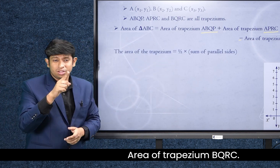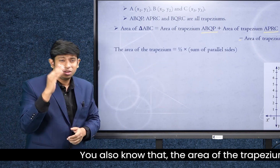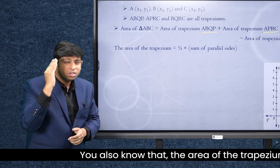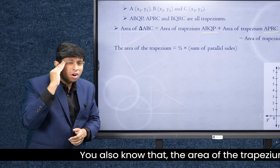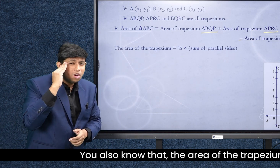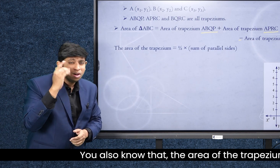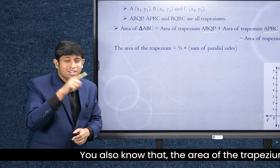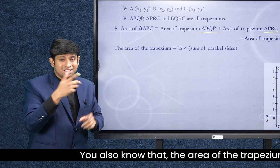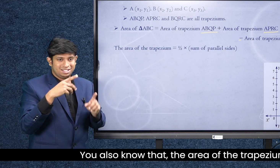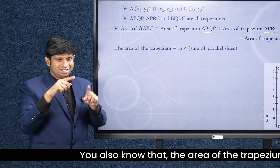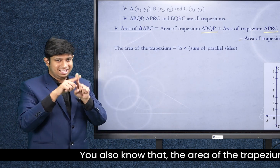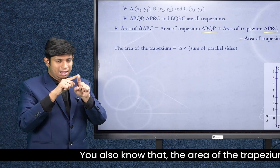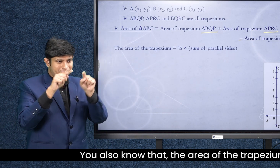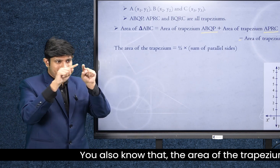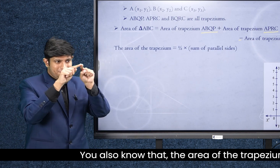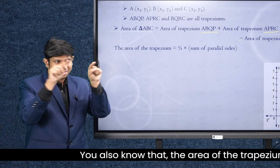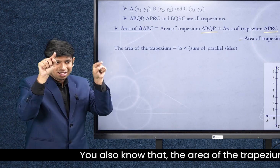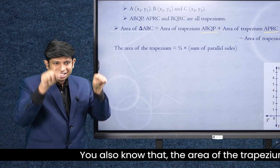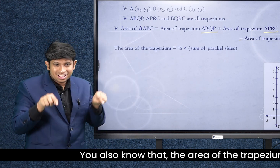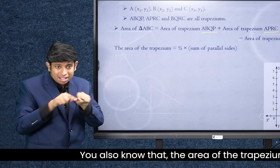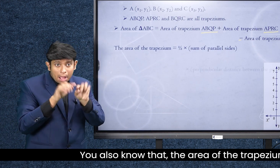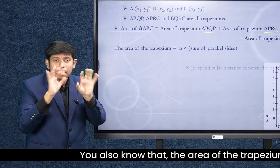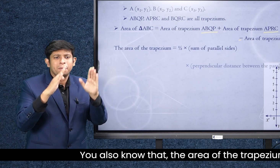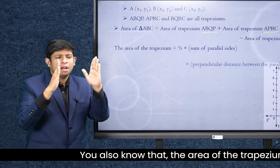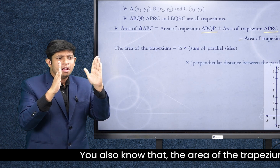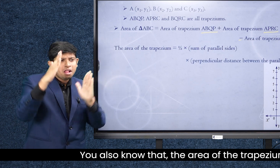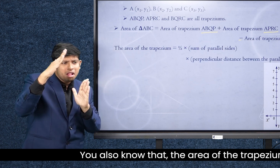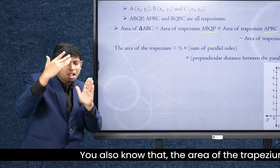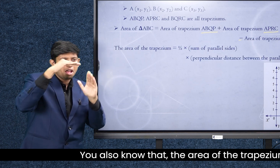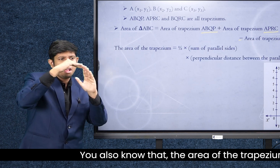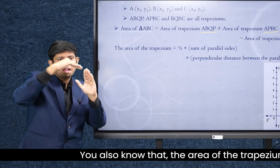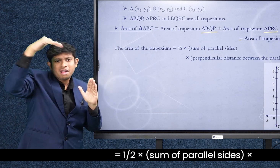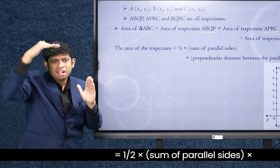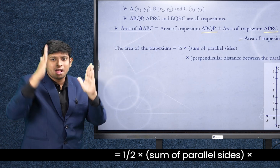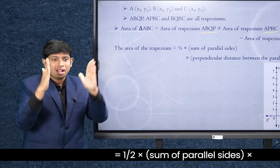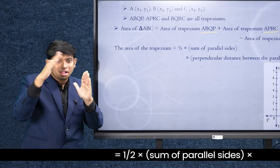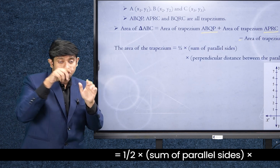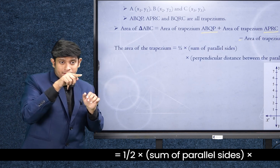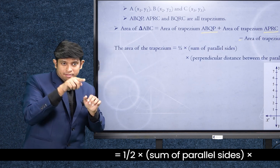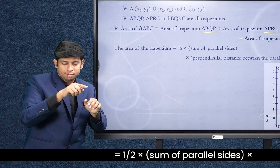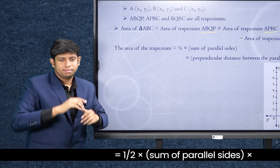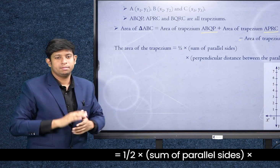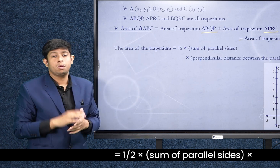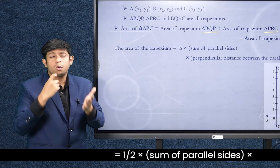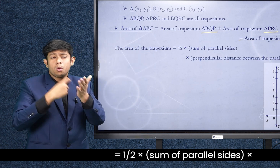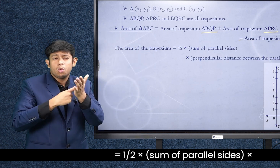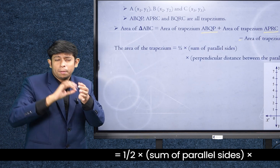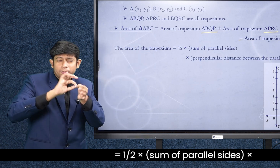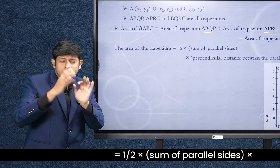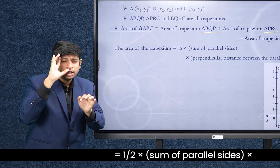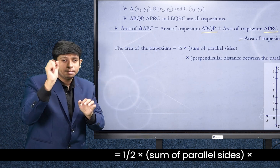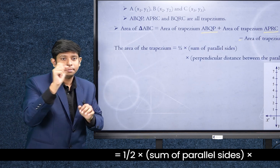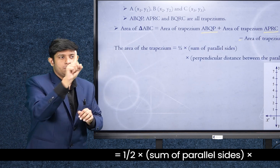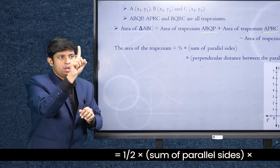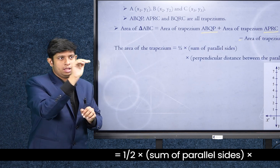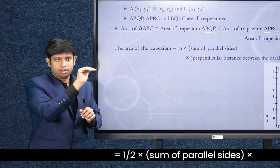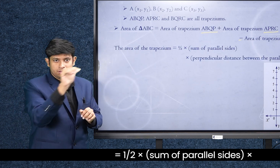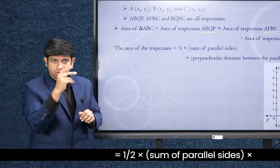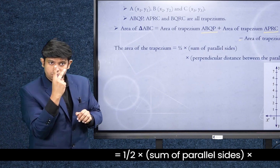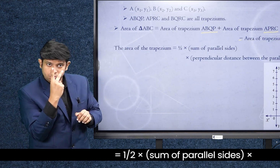You also know that the area of trapezium is equal to half into sum of parallel sides